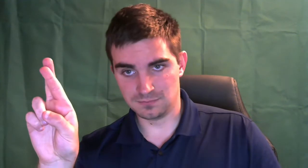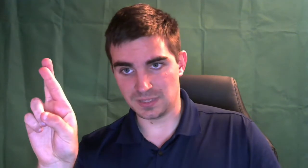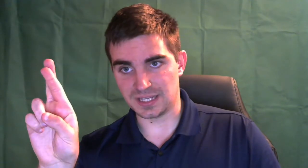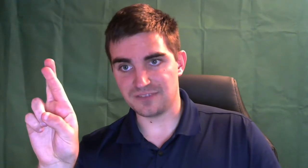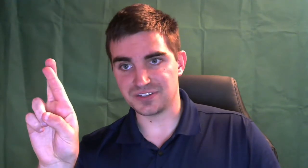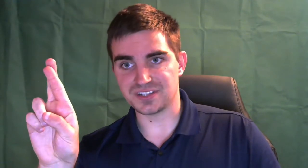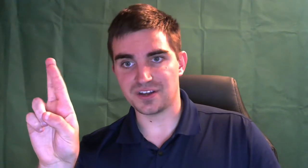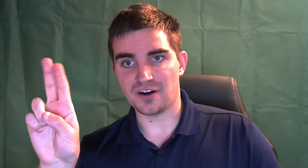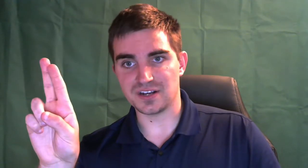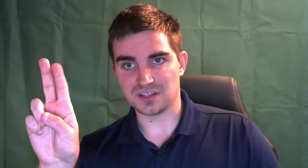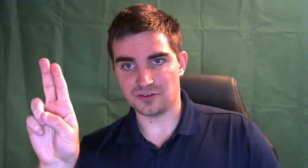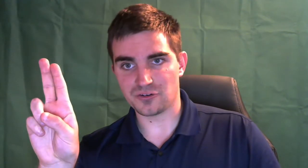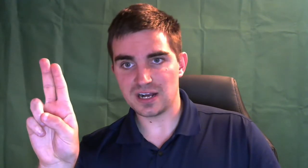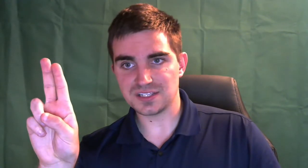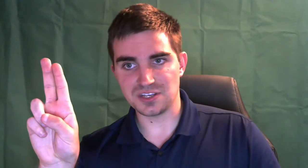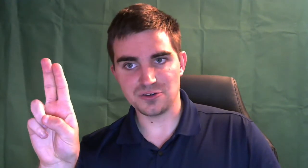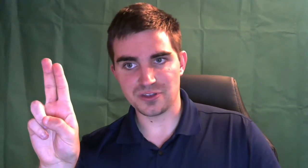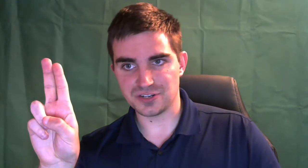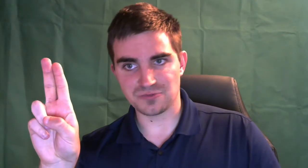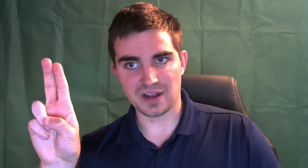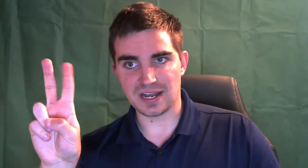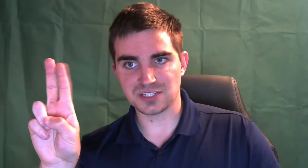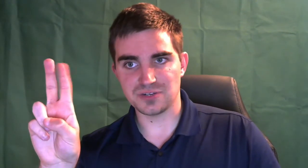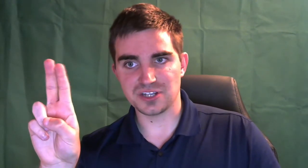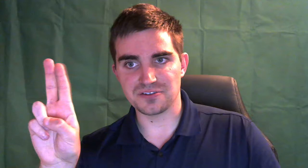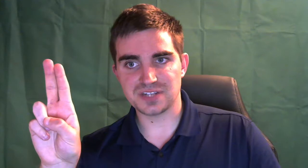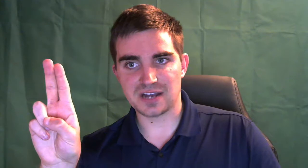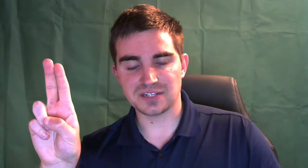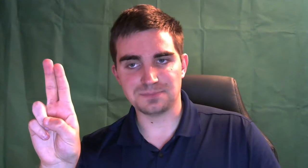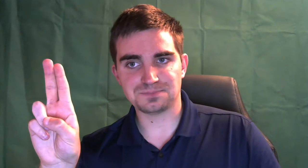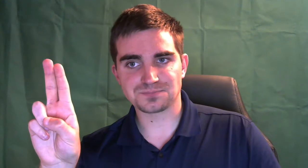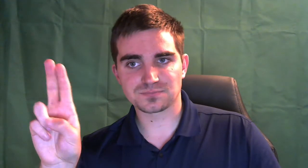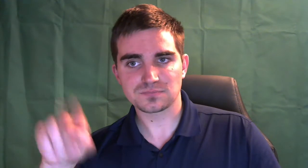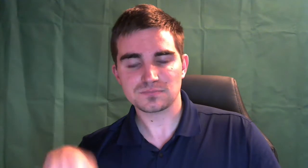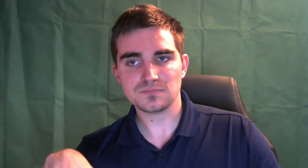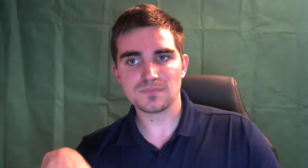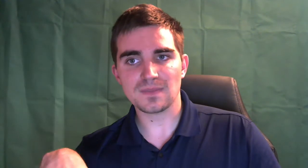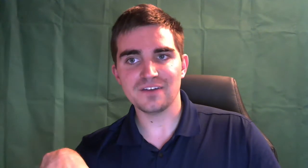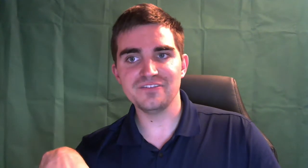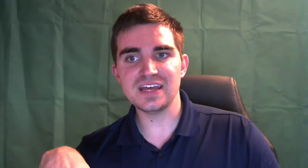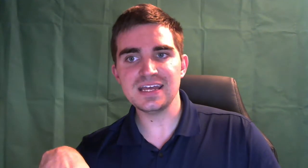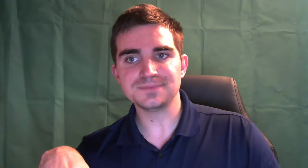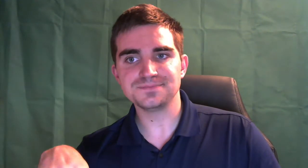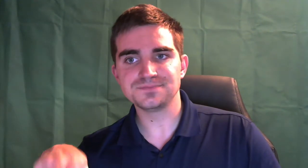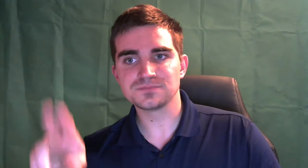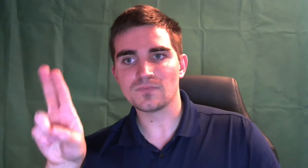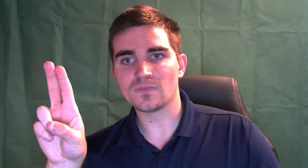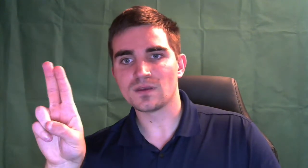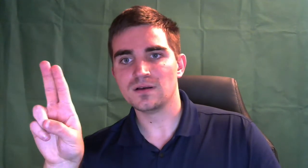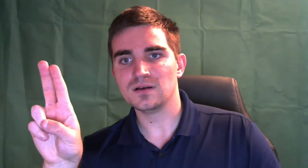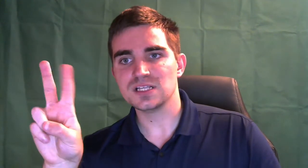the difference is that R is a little cross, U, they're just right next to each other, stacked up. V, spread